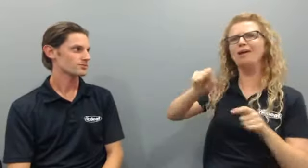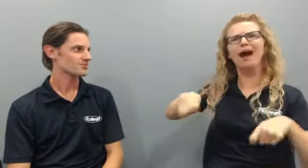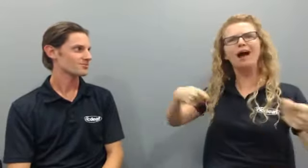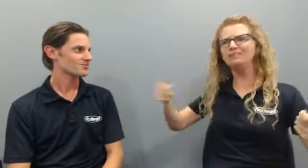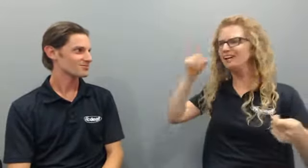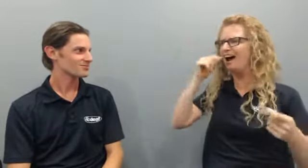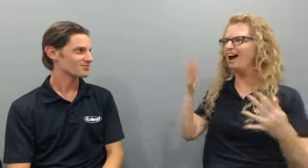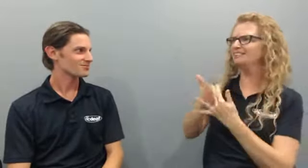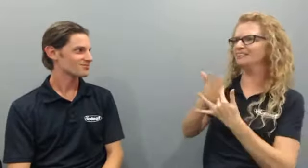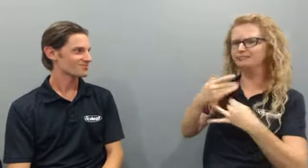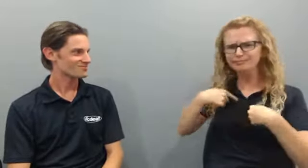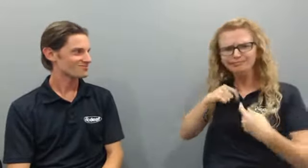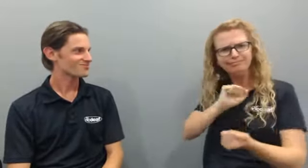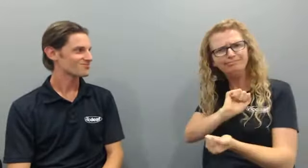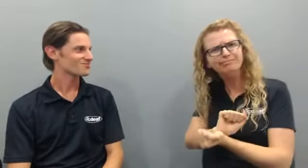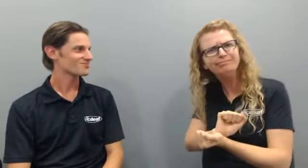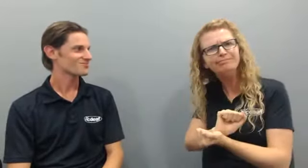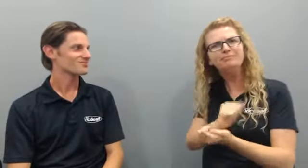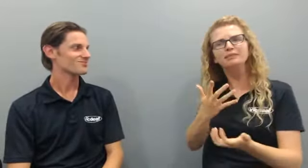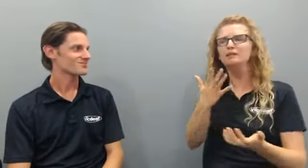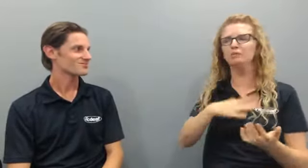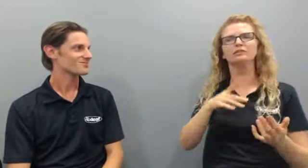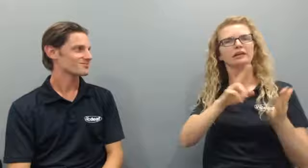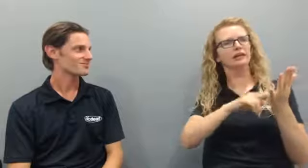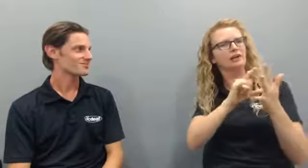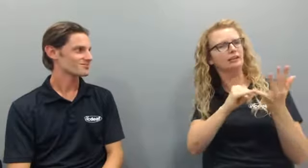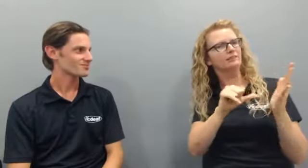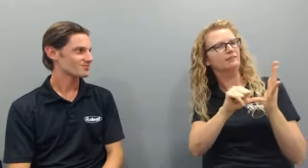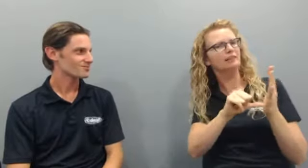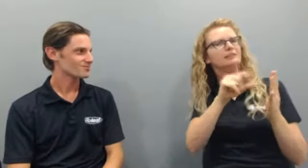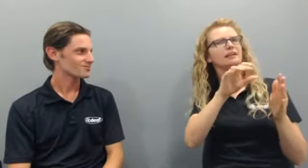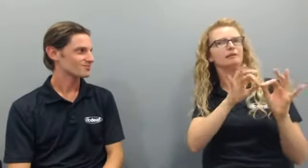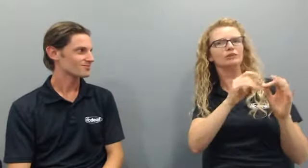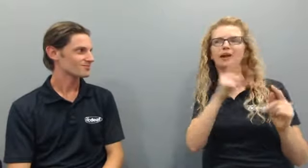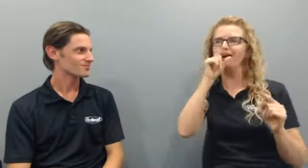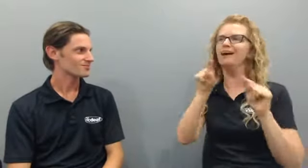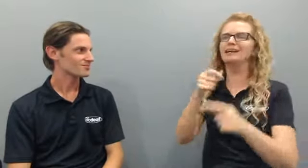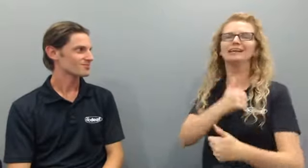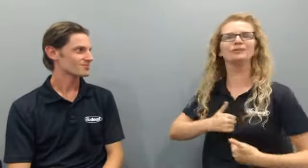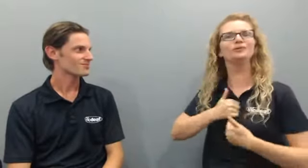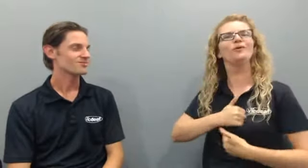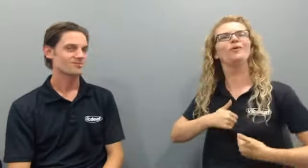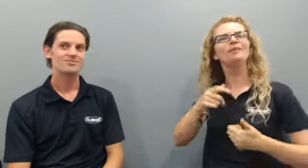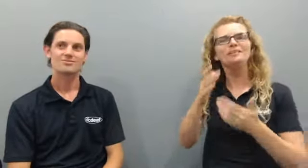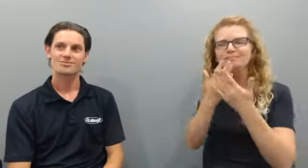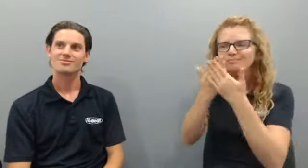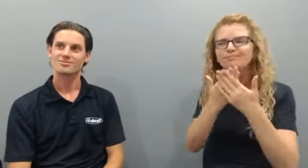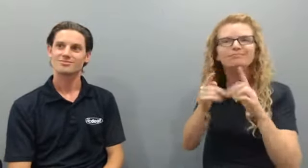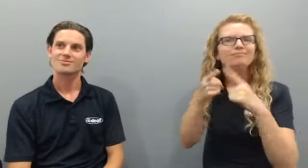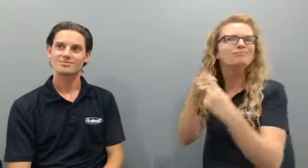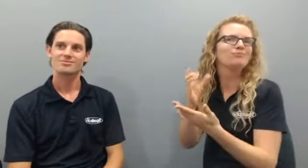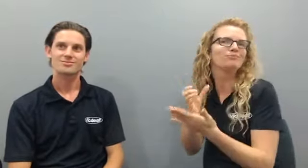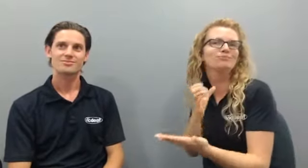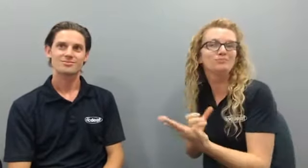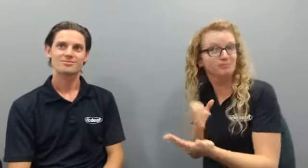processes, but in neighbourhood house events or anything that is in that sort of environment, and you're interested